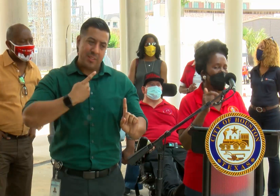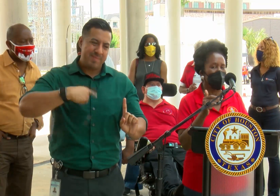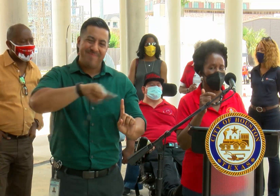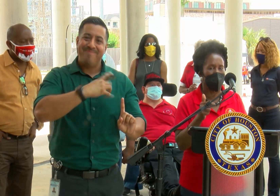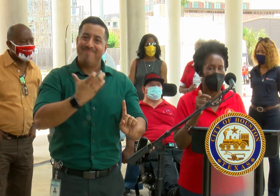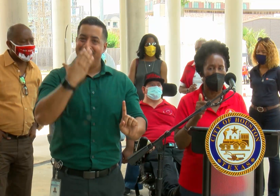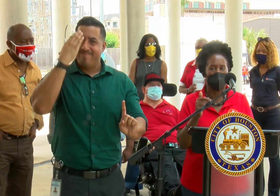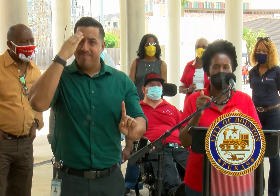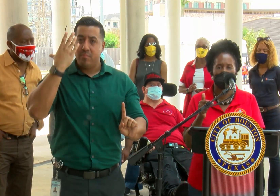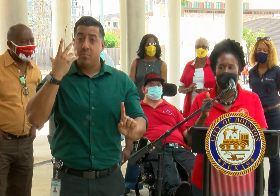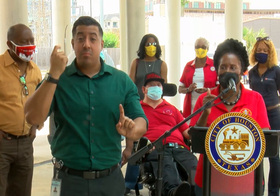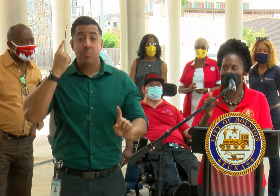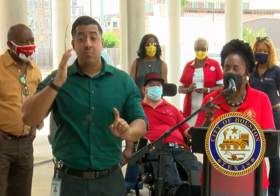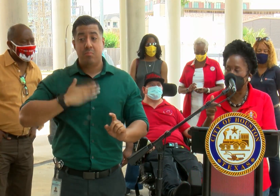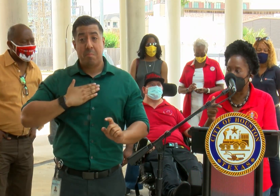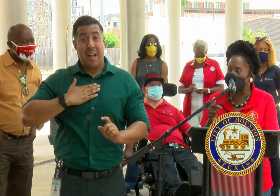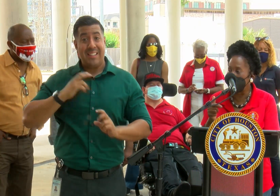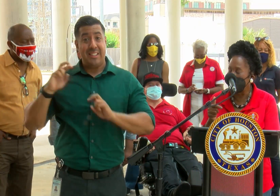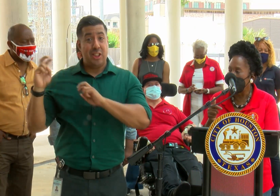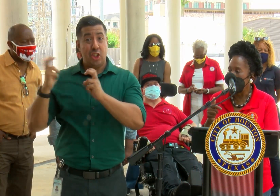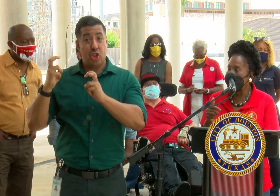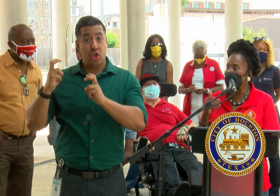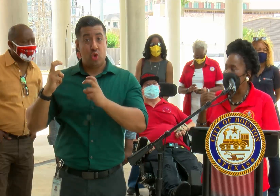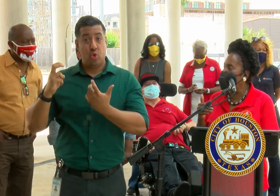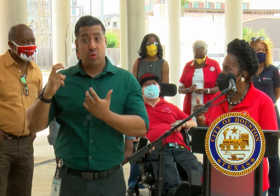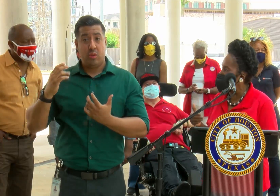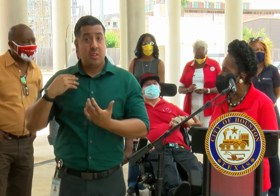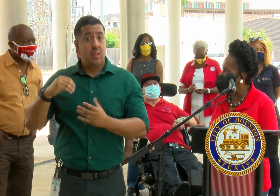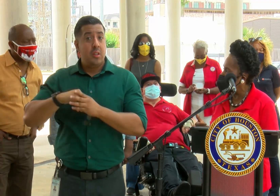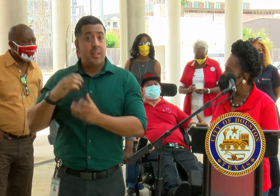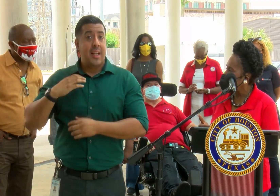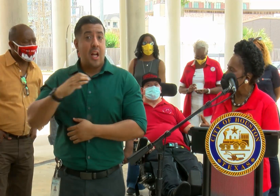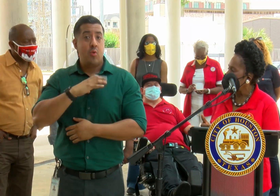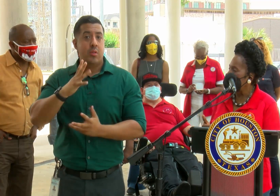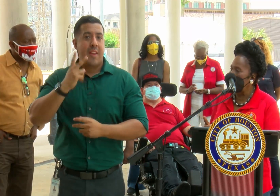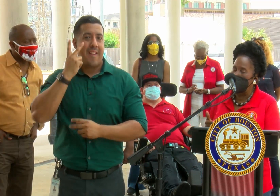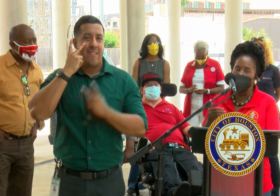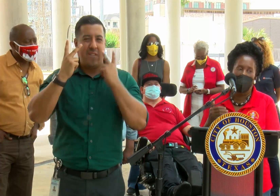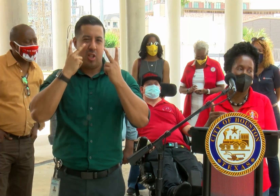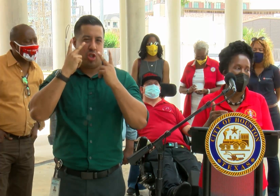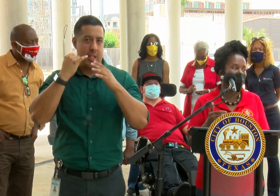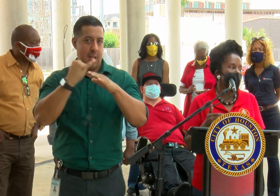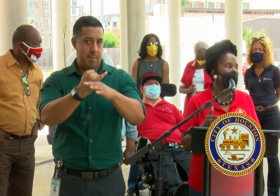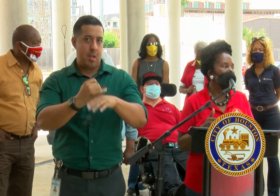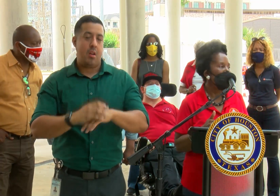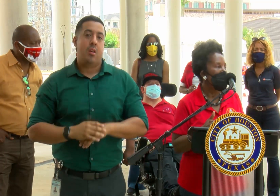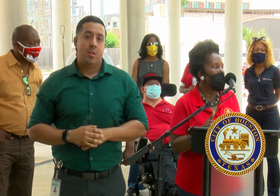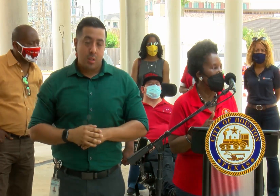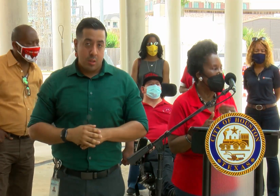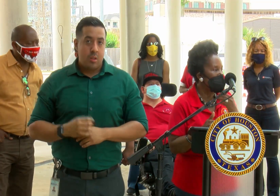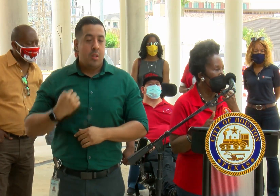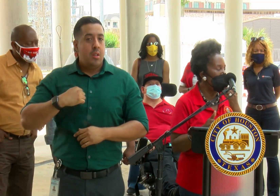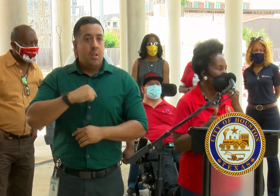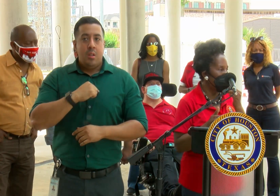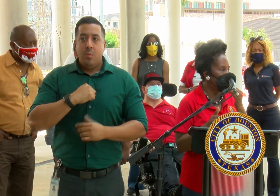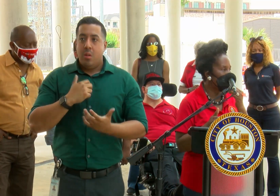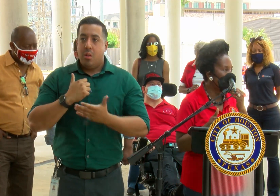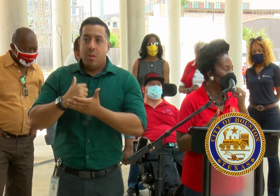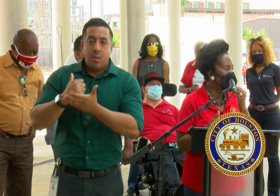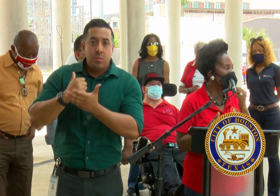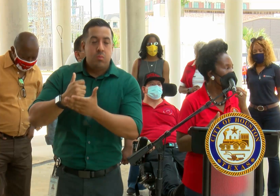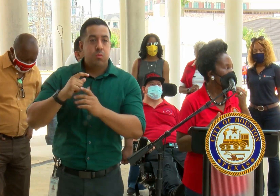my issues in the United States Congress, Gabe, is the visually impaired. And we have worked with them in terms